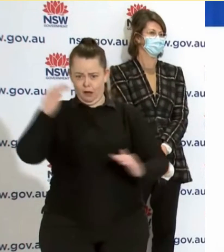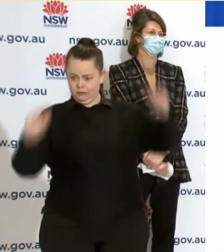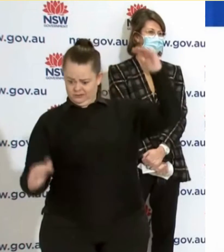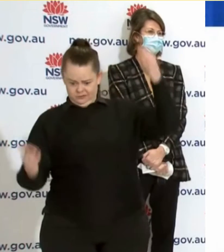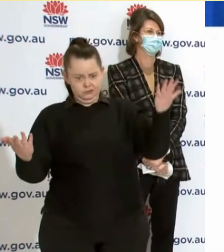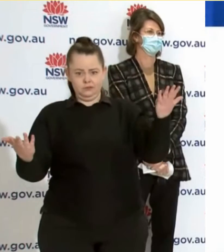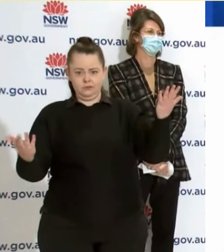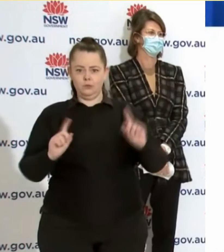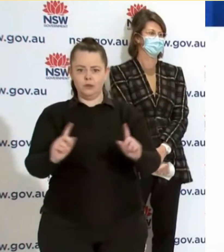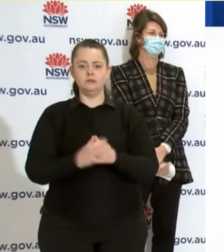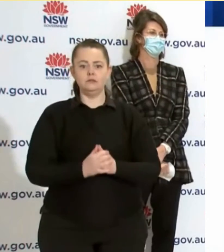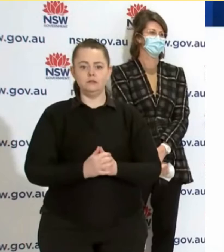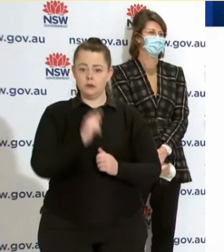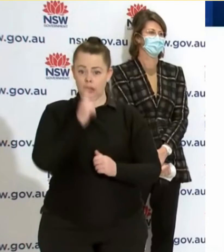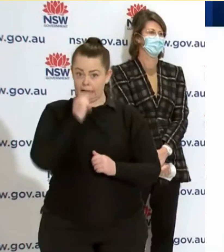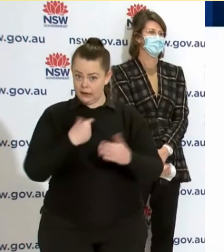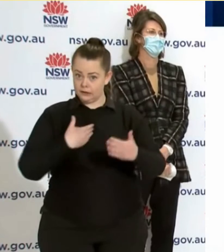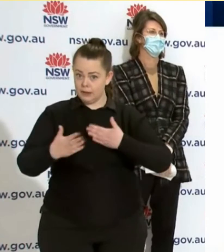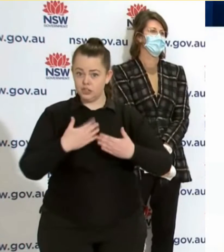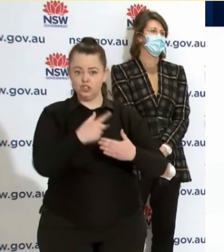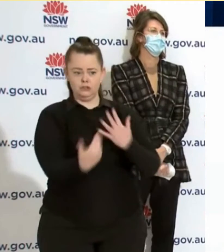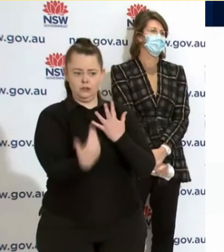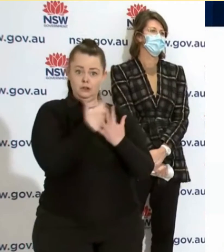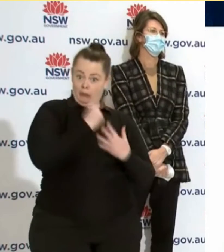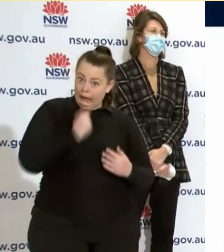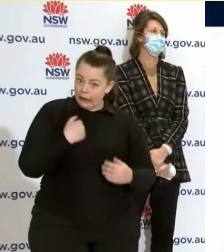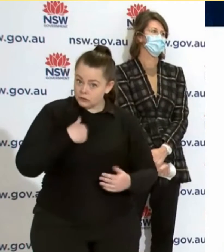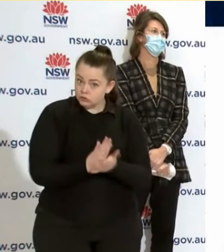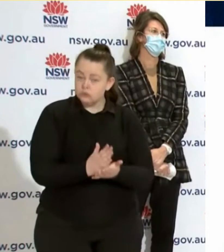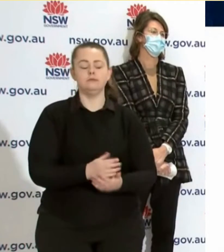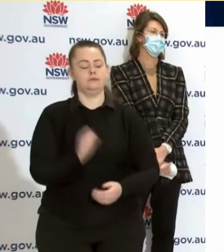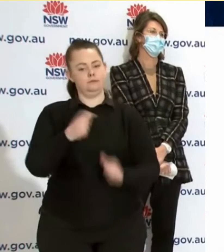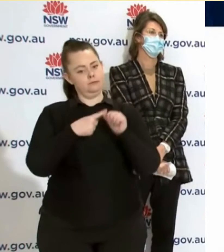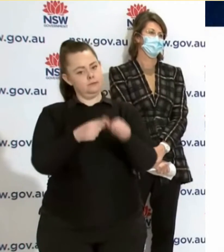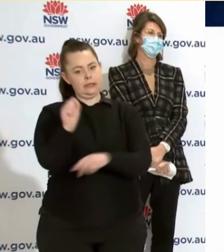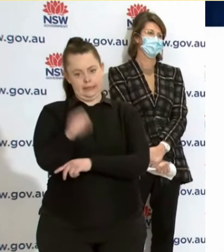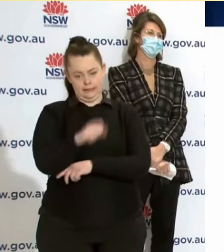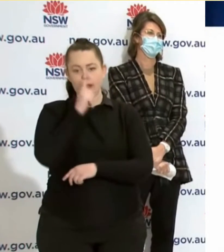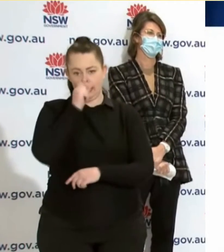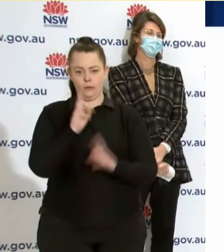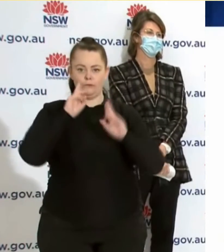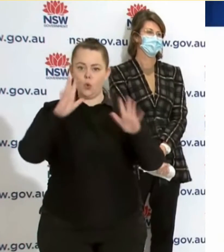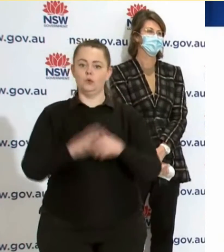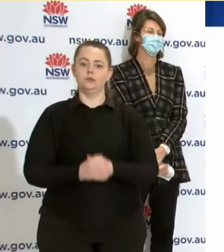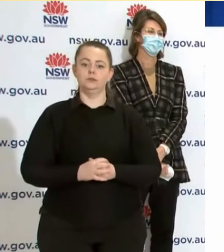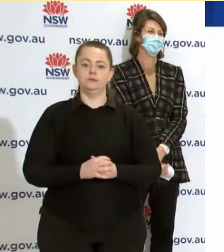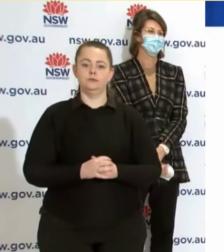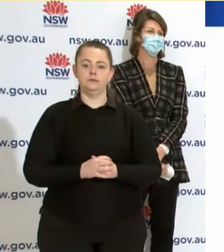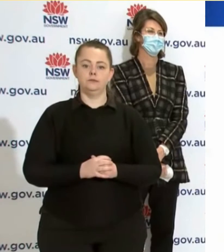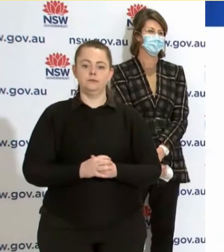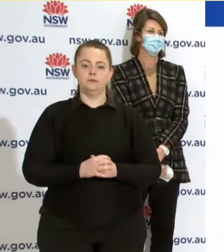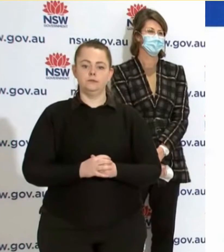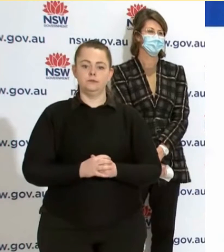yes, and also, absolutely we do. But also, please know that because we've seen a number of people succumb to the